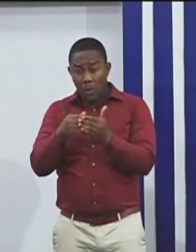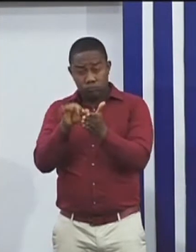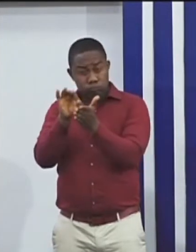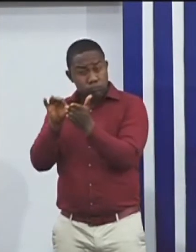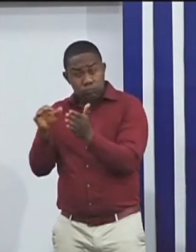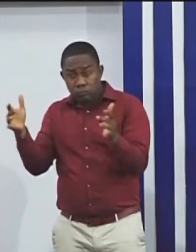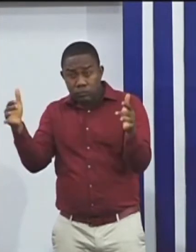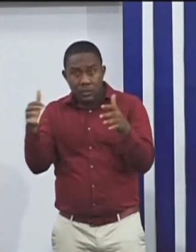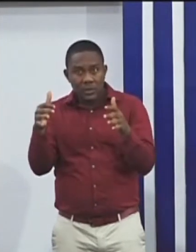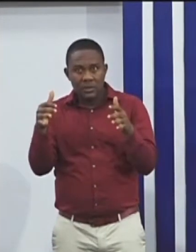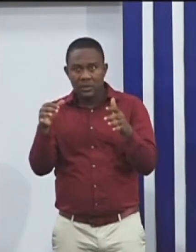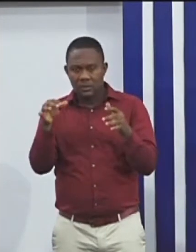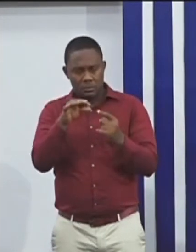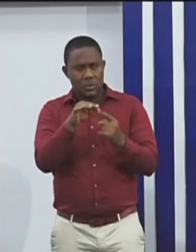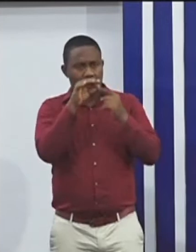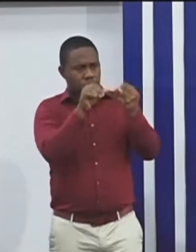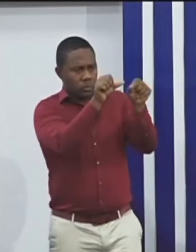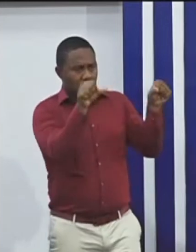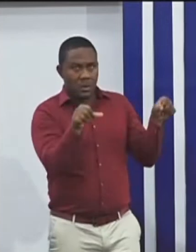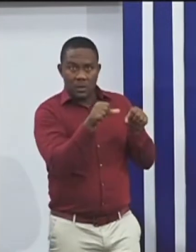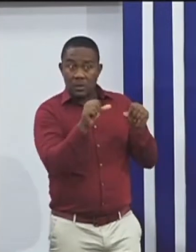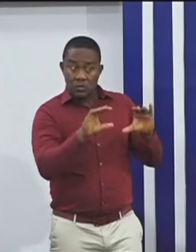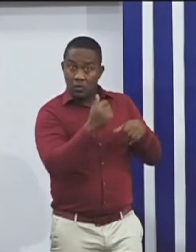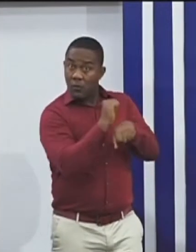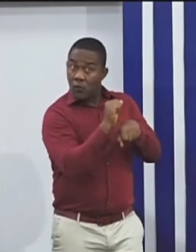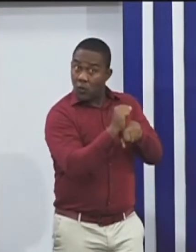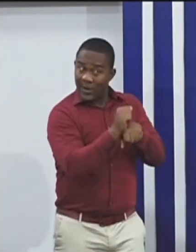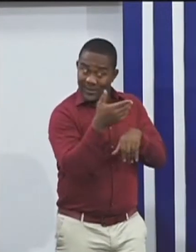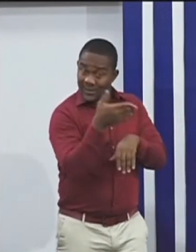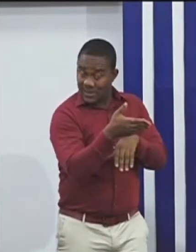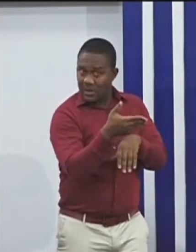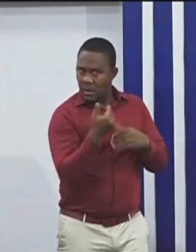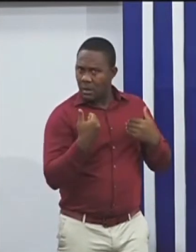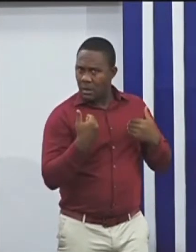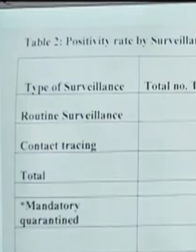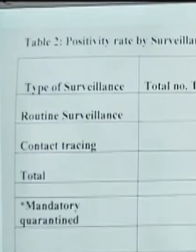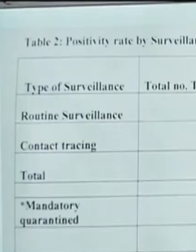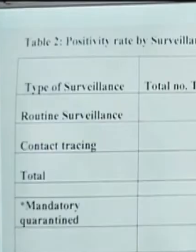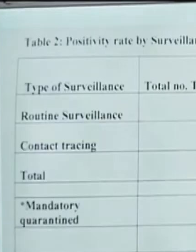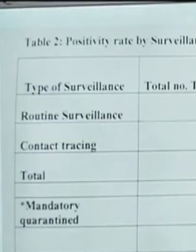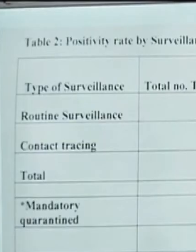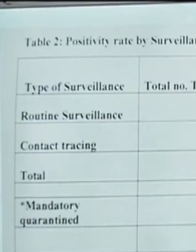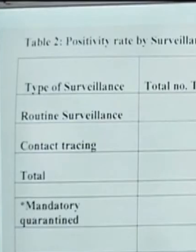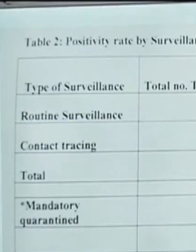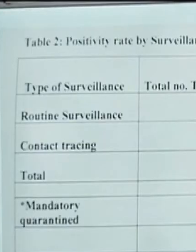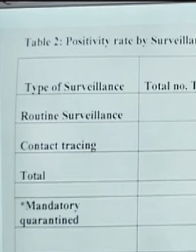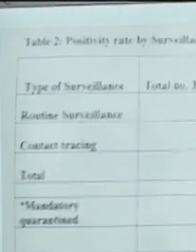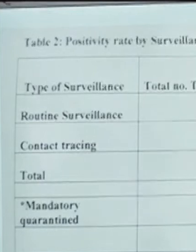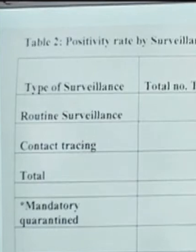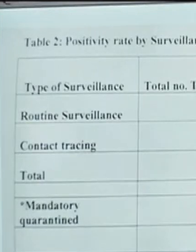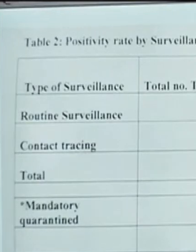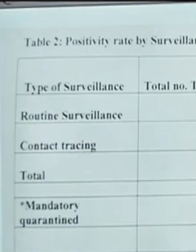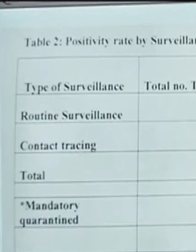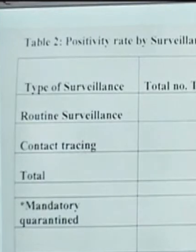a circumscribed area of a group of workers where we've had this number coming from. Greater Accra, as